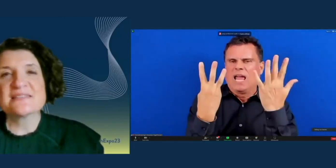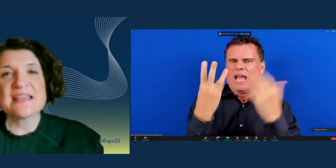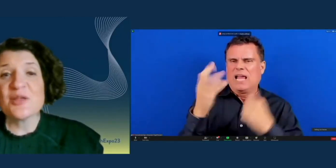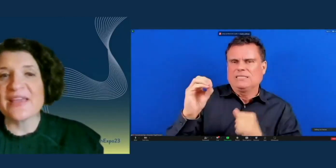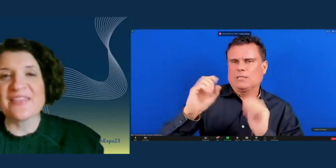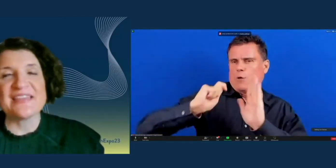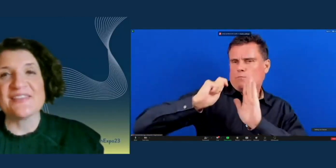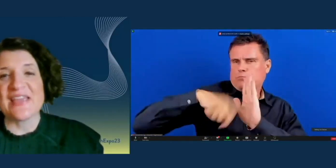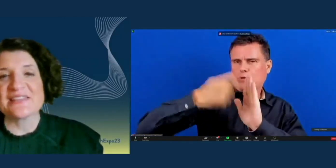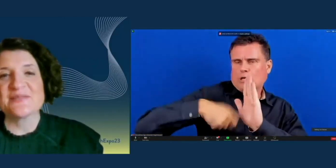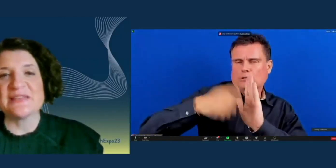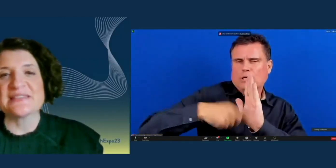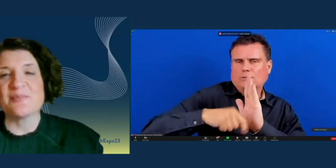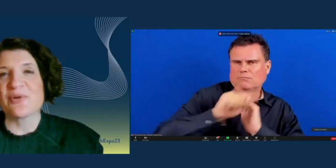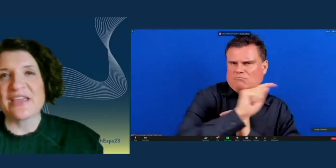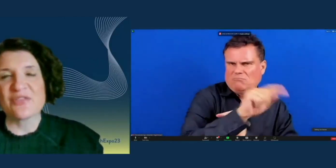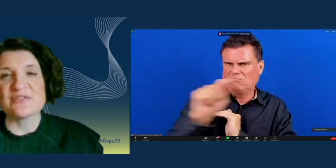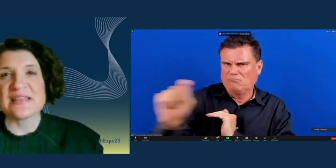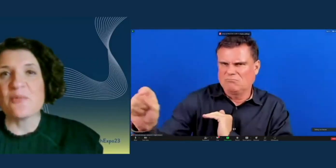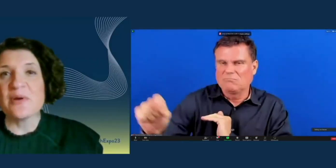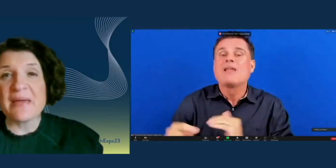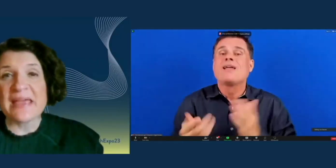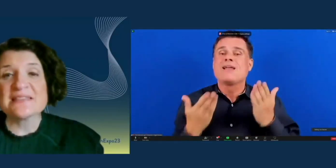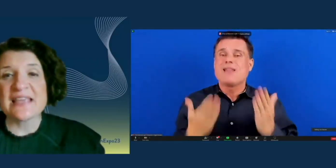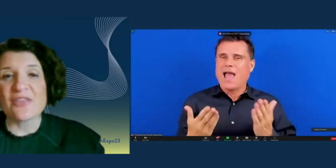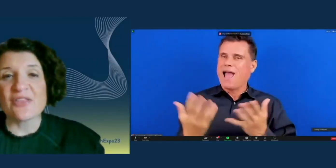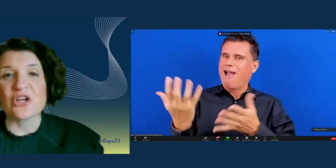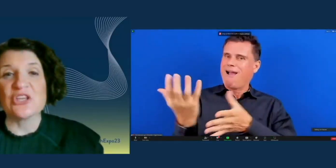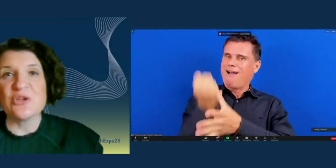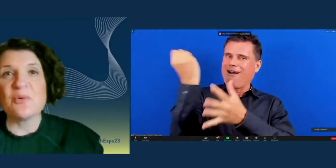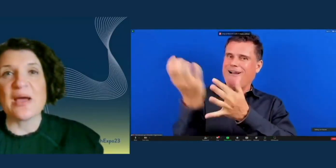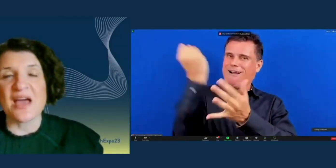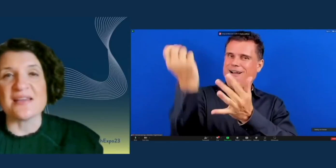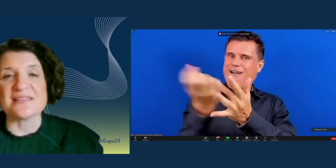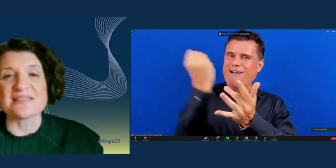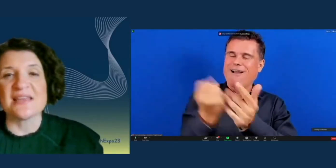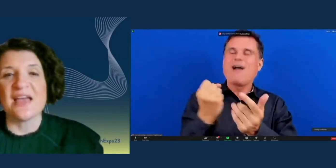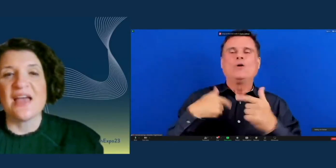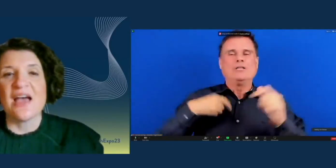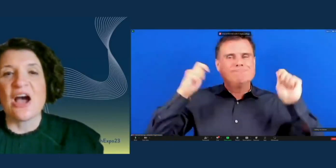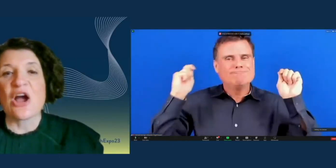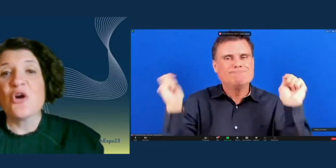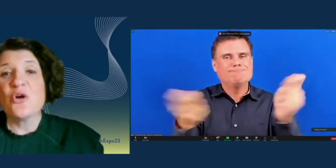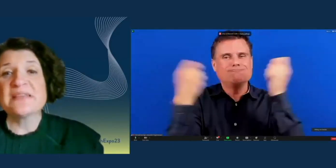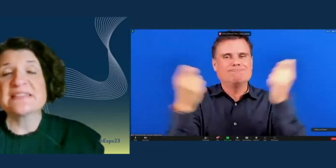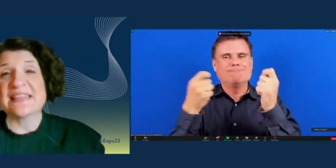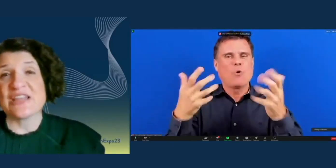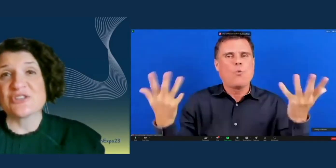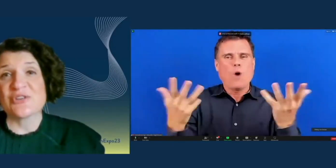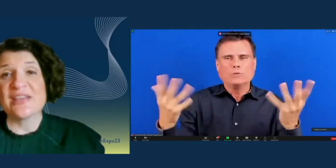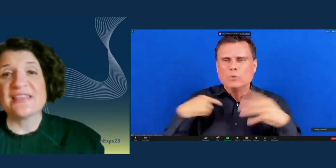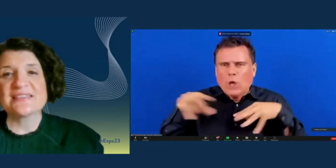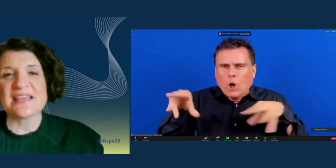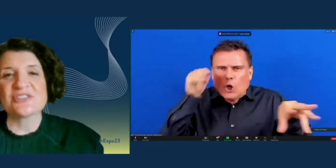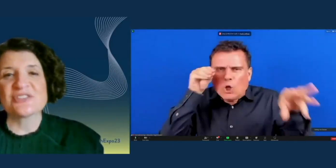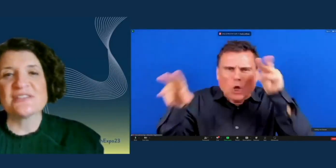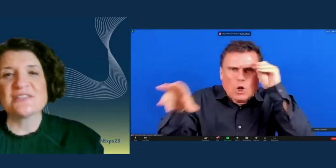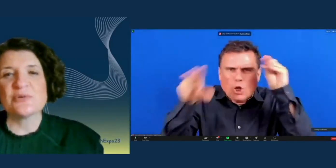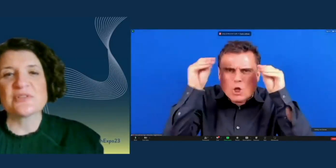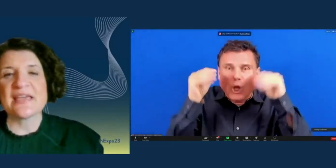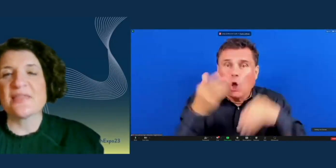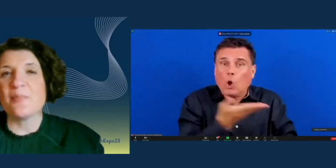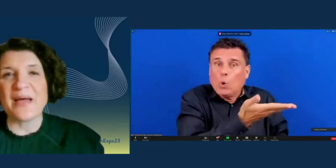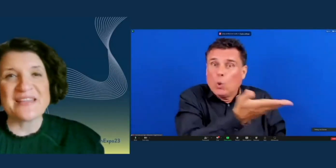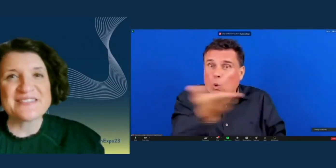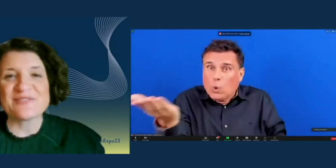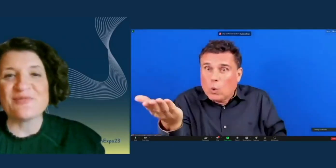Let's celebrate the advancements and breakthroughs that we made together, you and us. Our hope is that during these sessions, you will